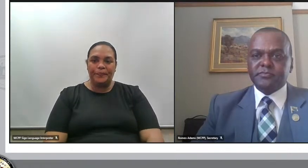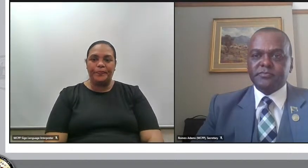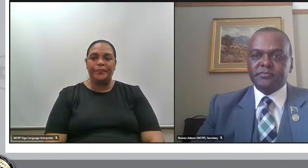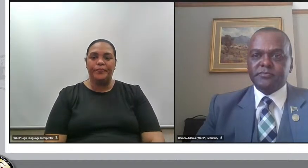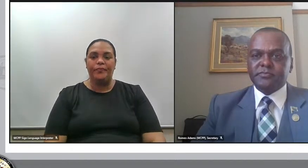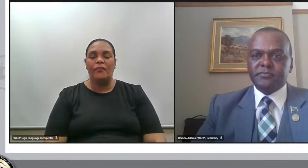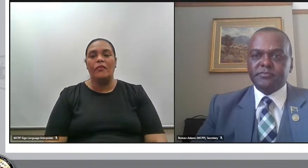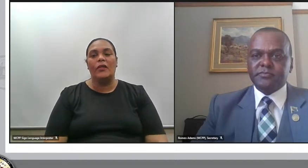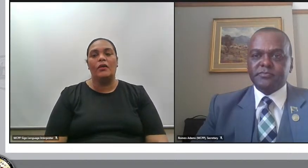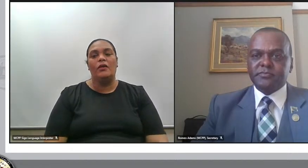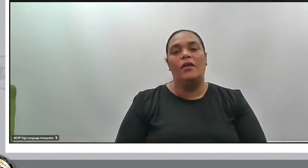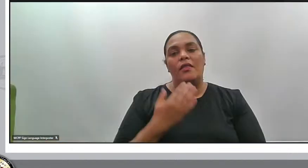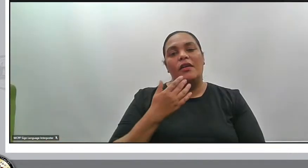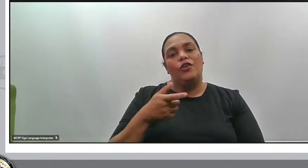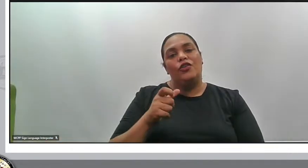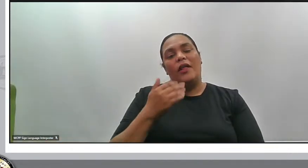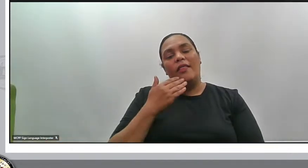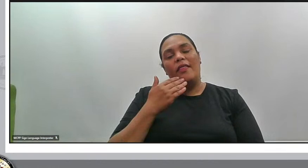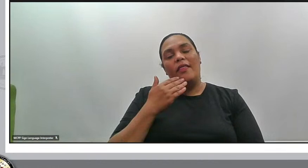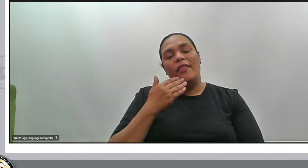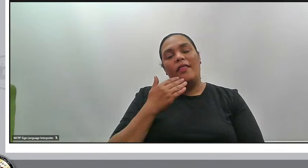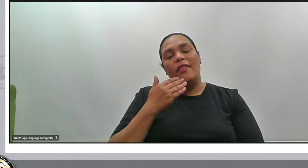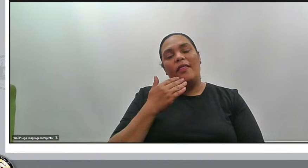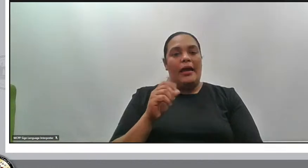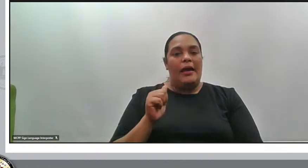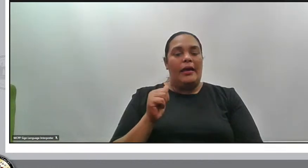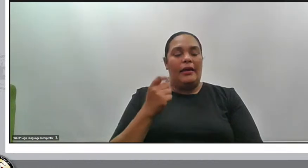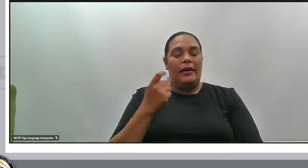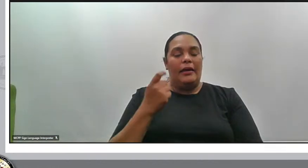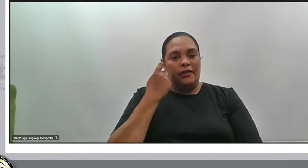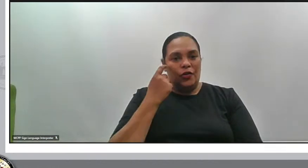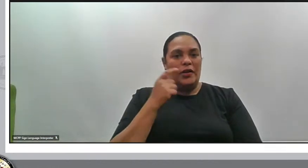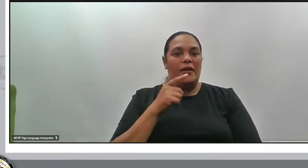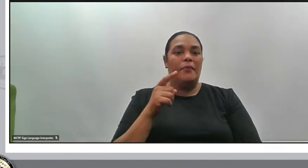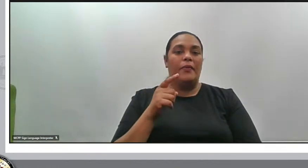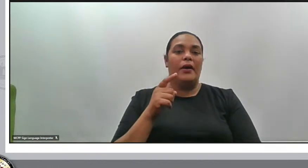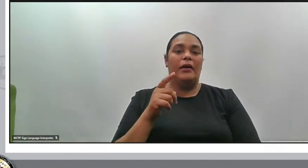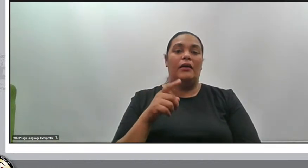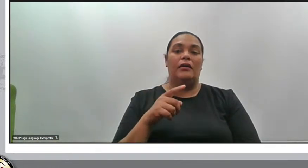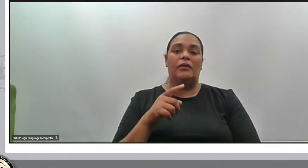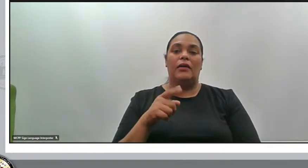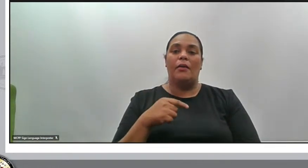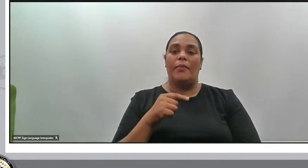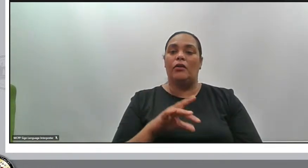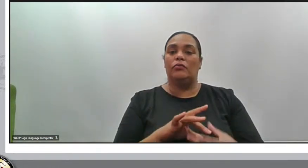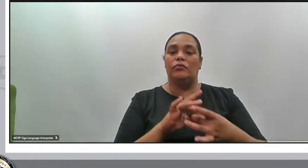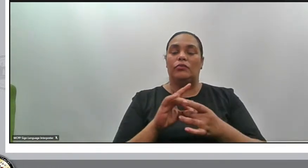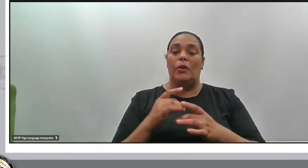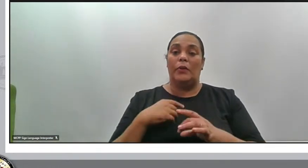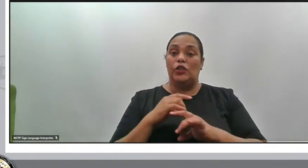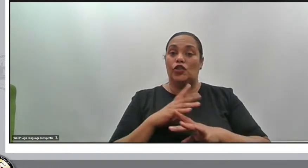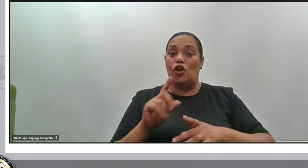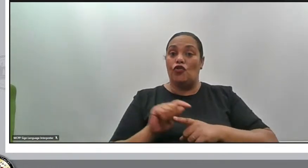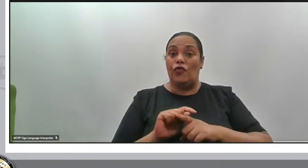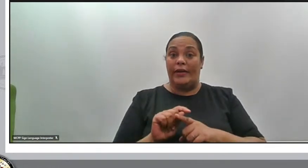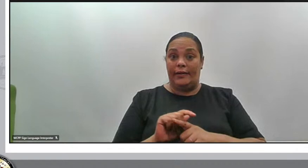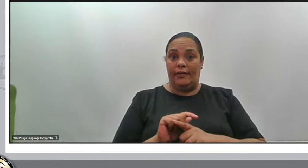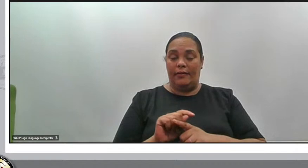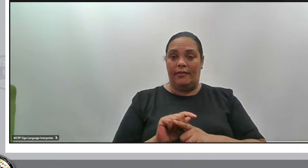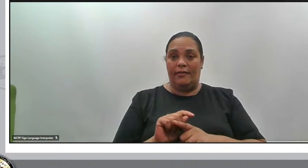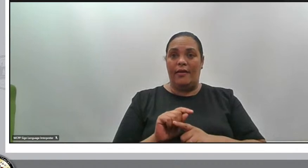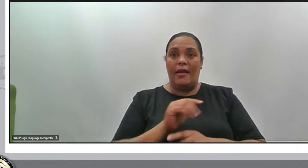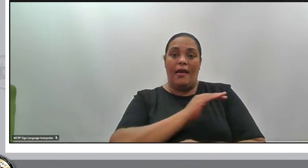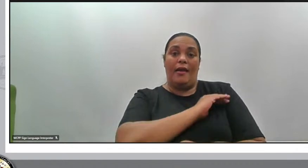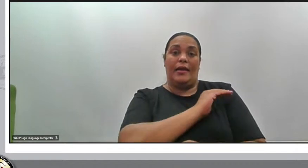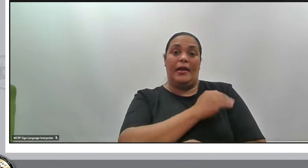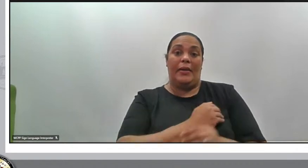Thank you, Chair. Thank you, Mr. Adams. Chair, just with regard to the, let me start off with the training and